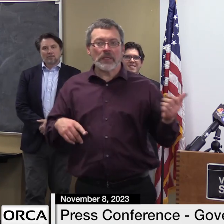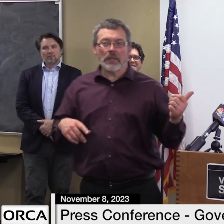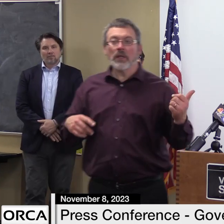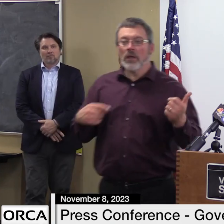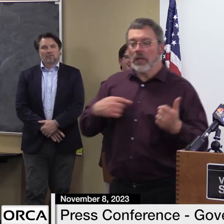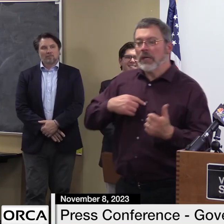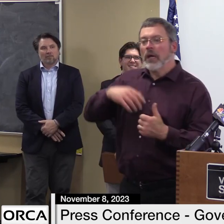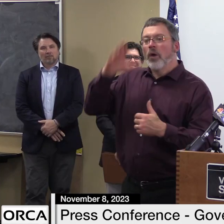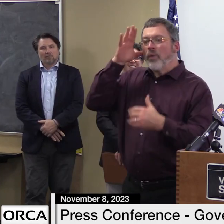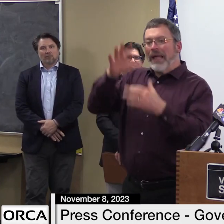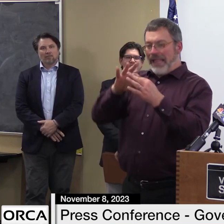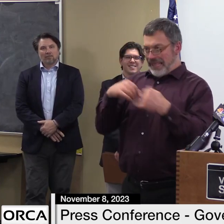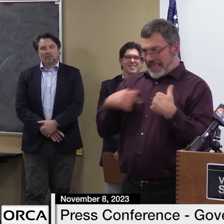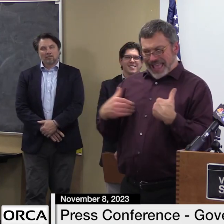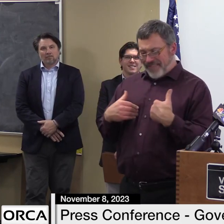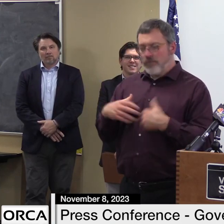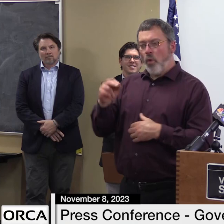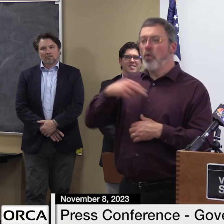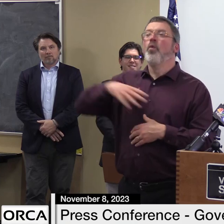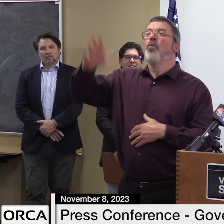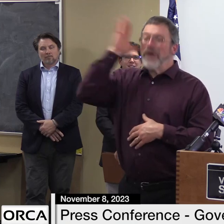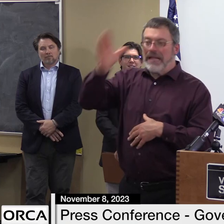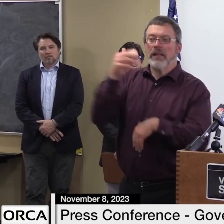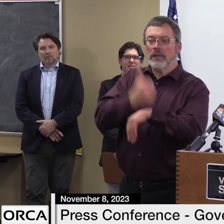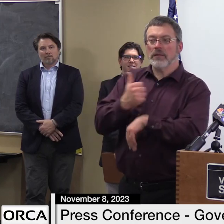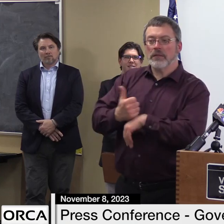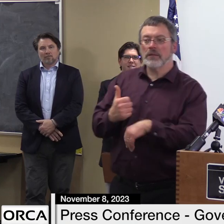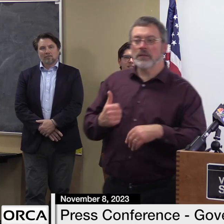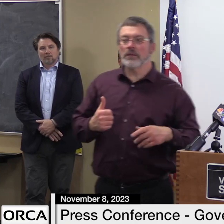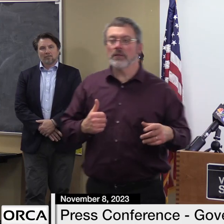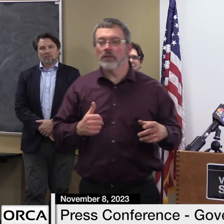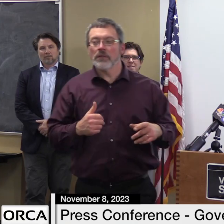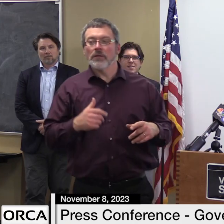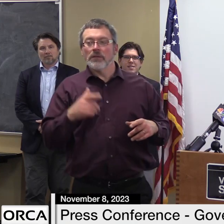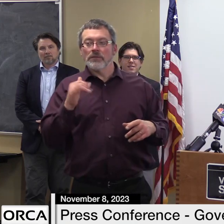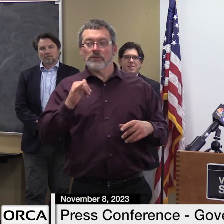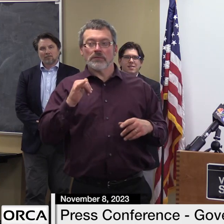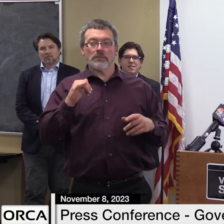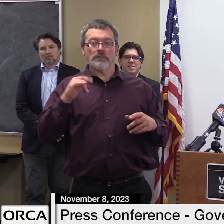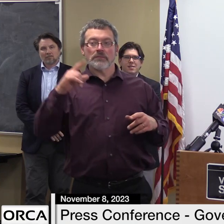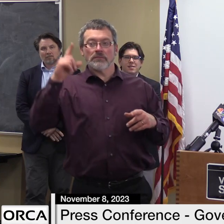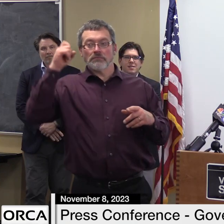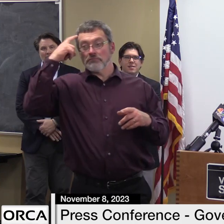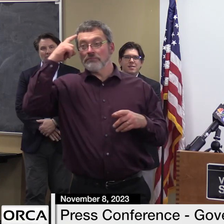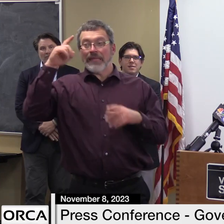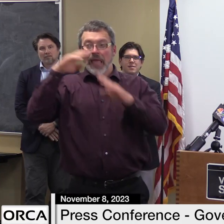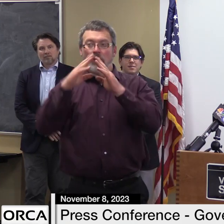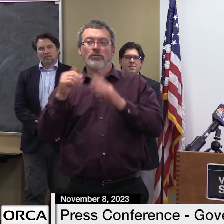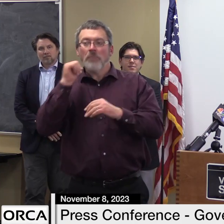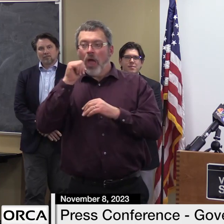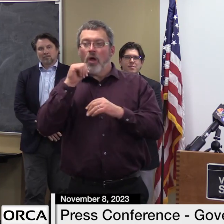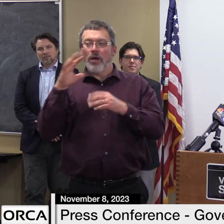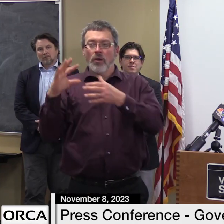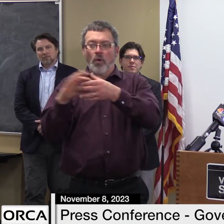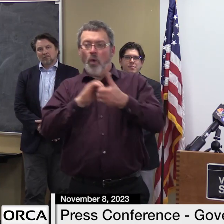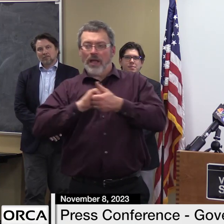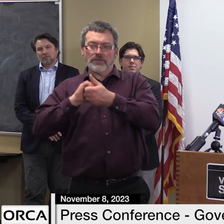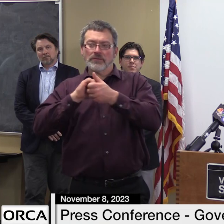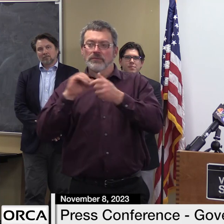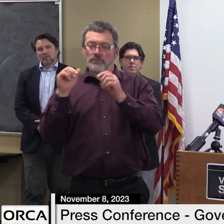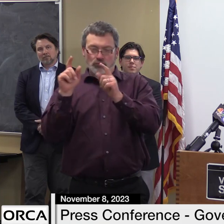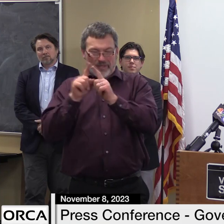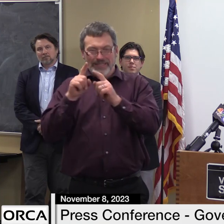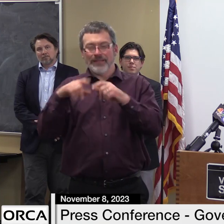Will be. Tomorrow at the State House, there's going to be a coalition, the American Civil Liberties Union, the Natural